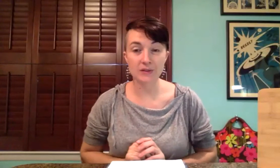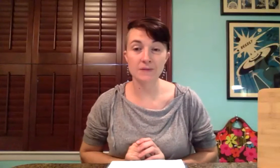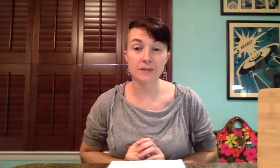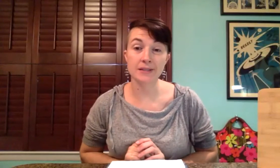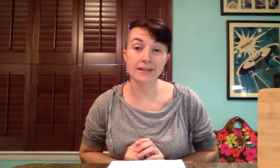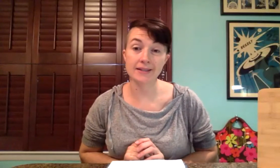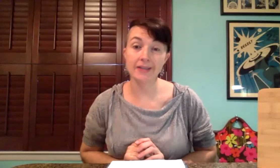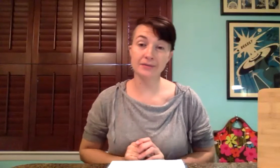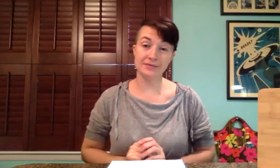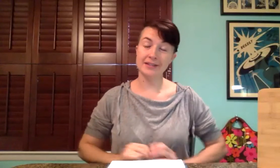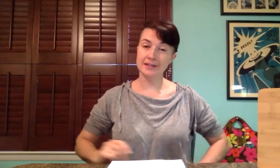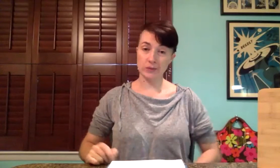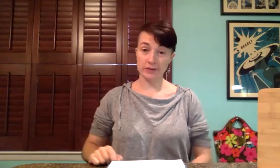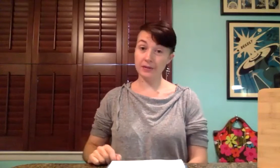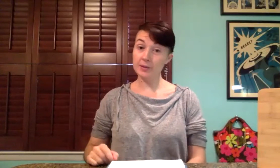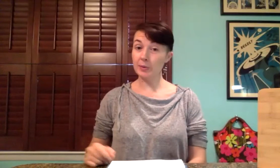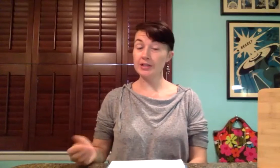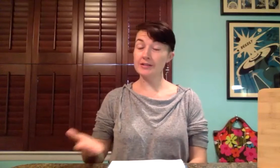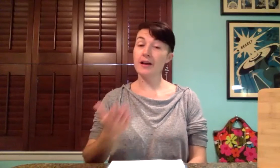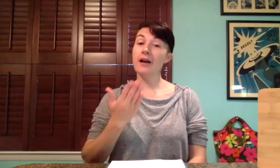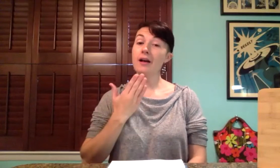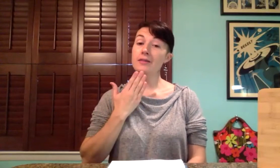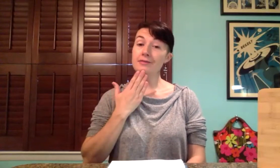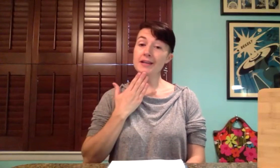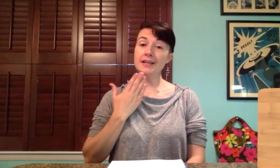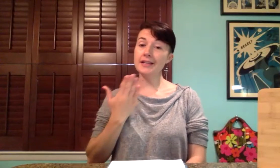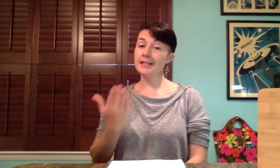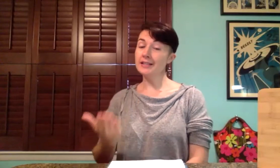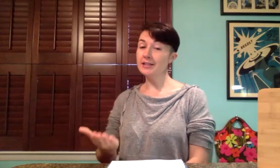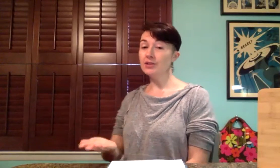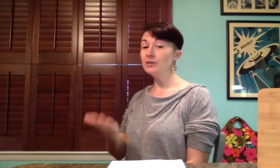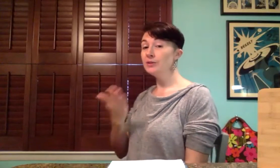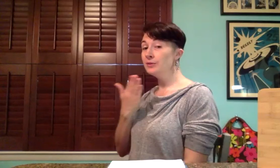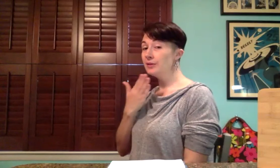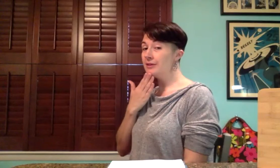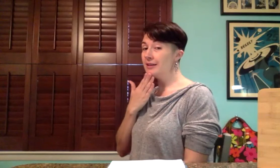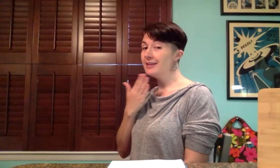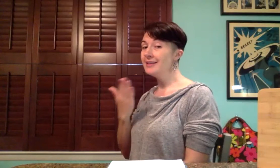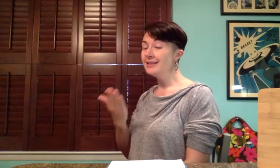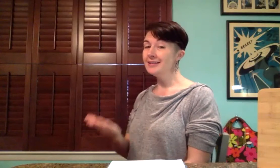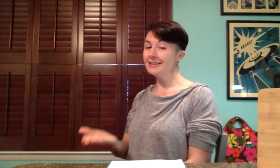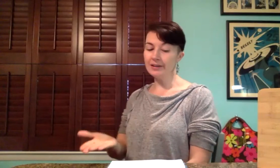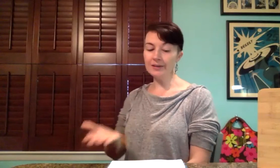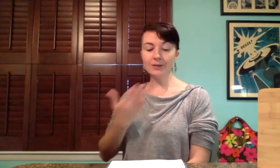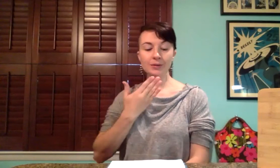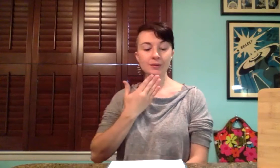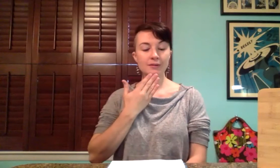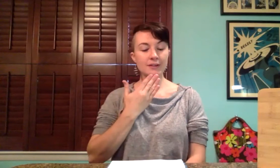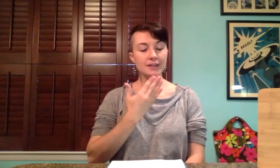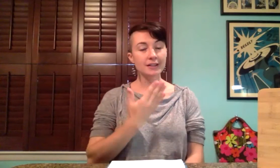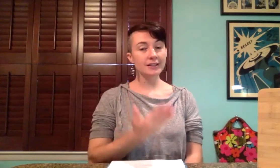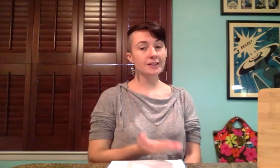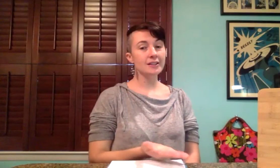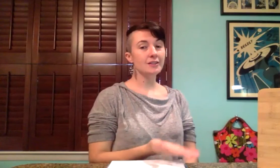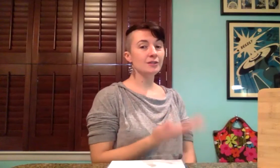useful in daily life. This one's very important. Thank you, thank you, thank